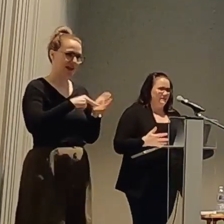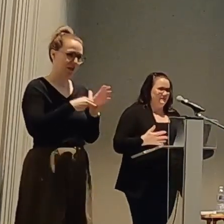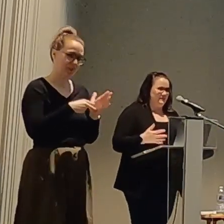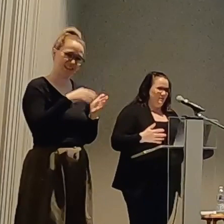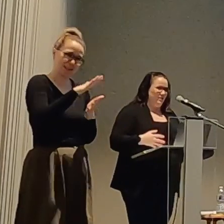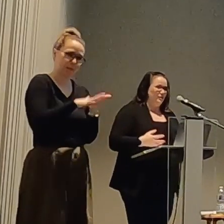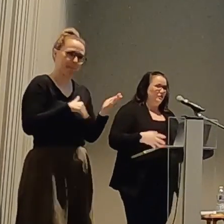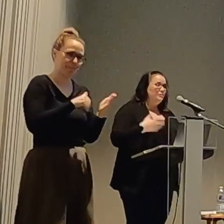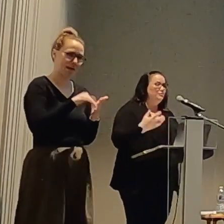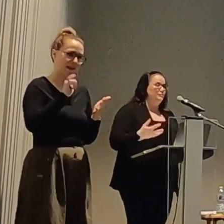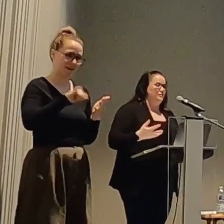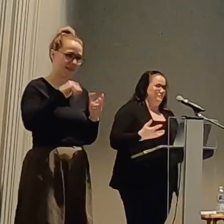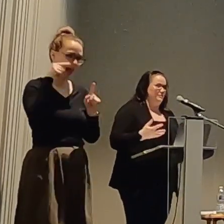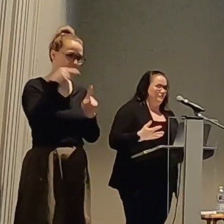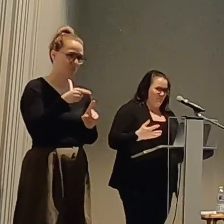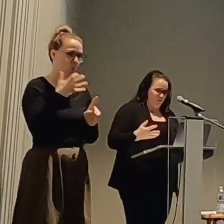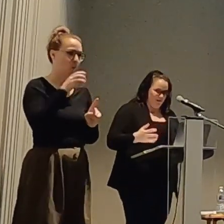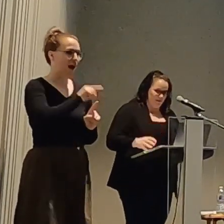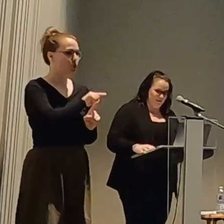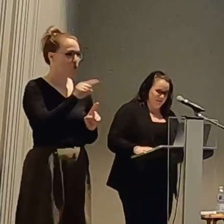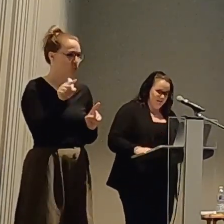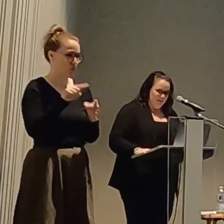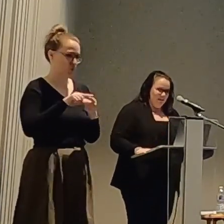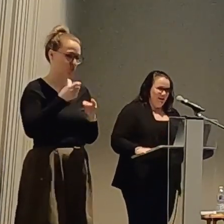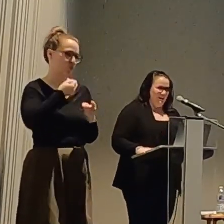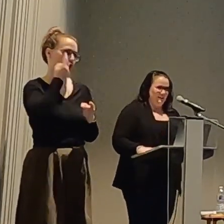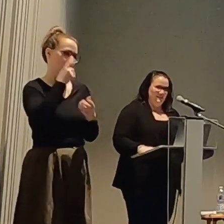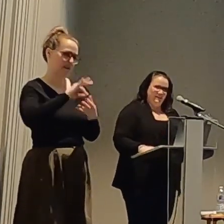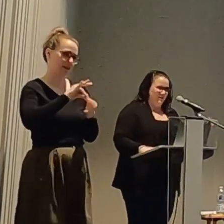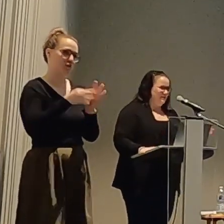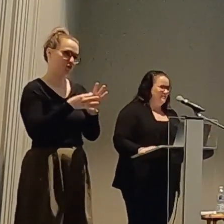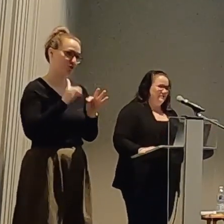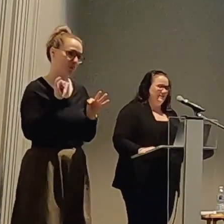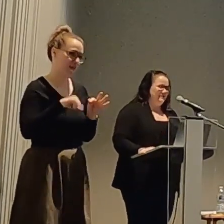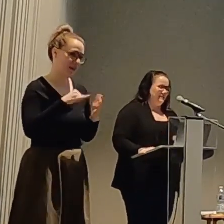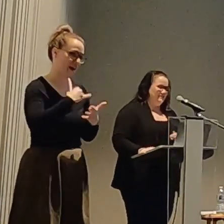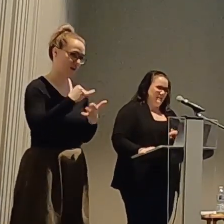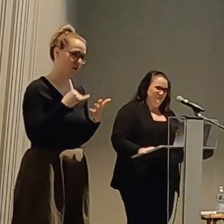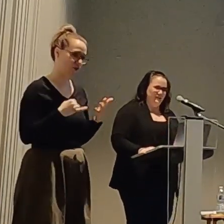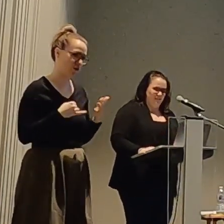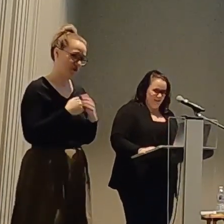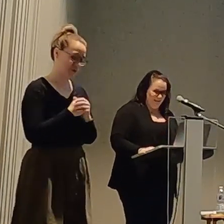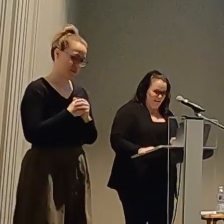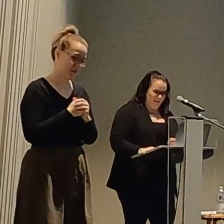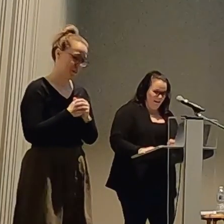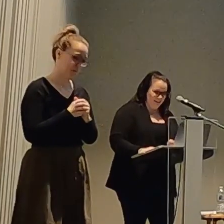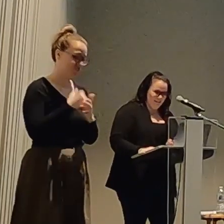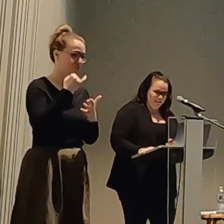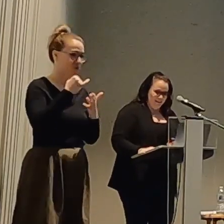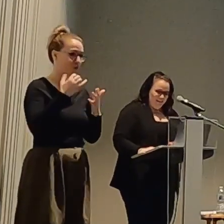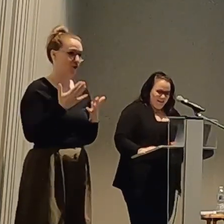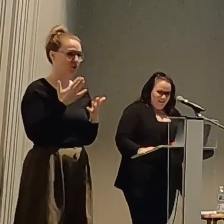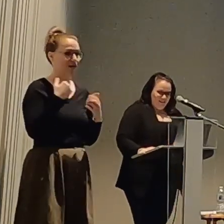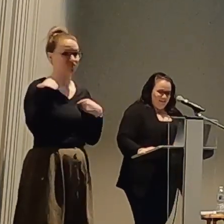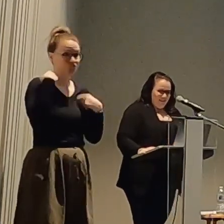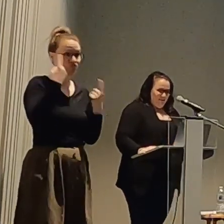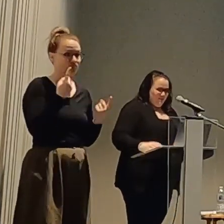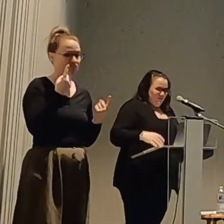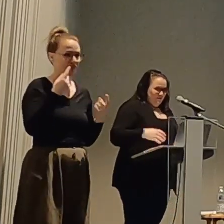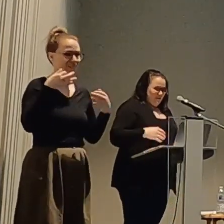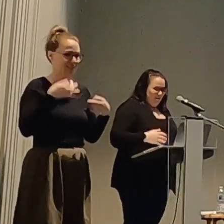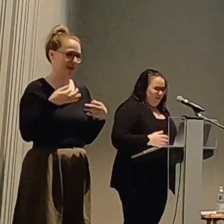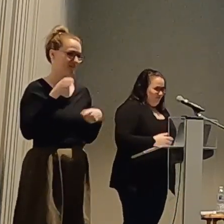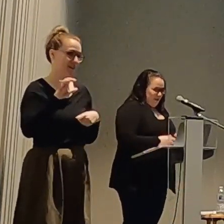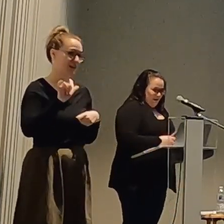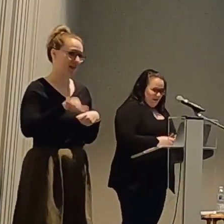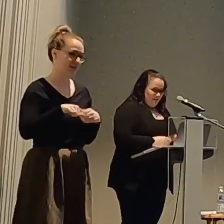it because I want you to interpret this. And art historians have definitely done that.